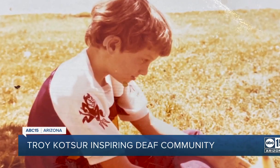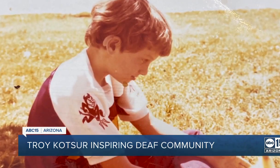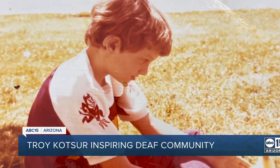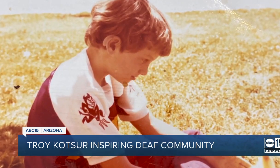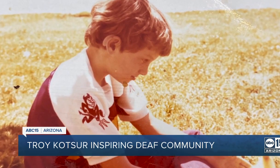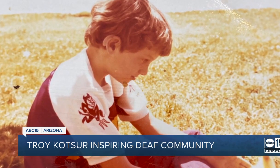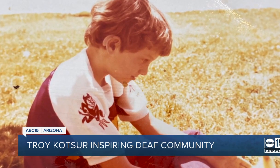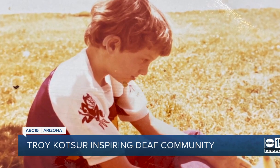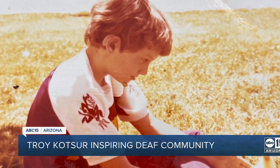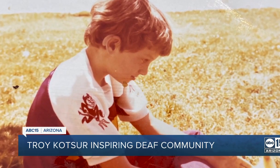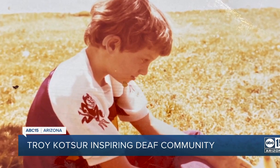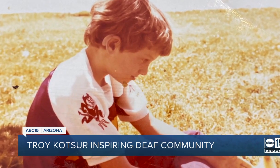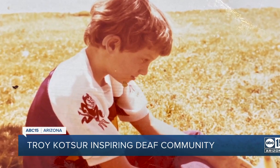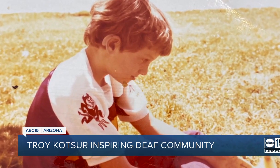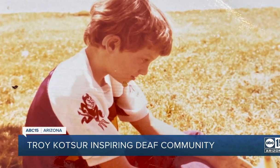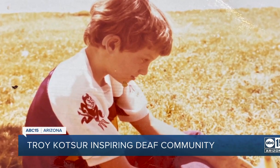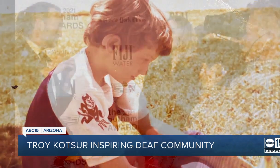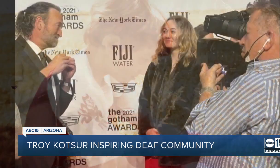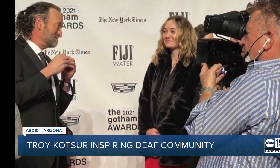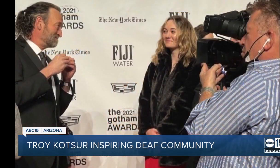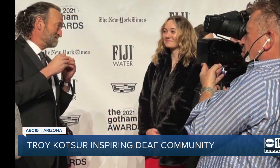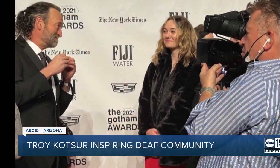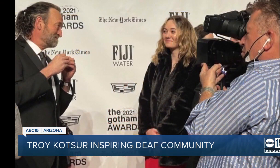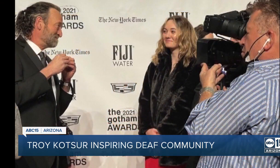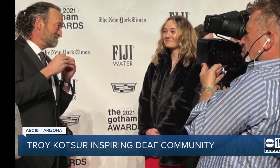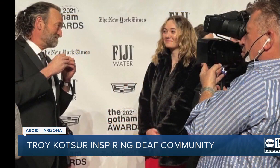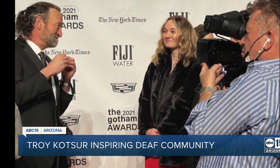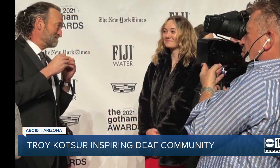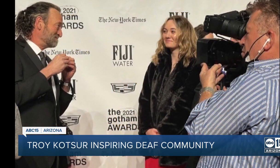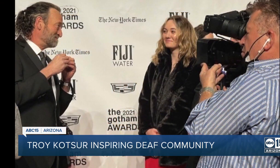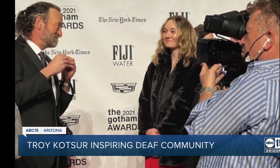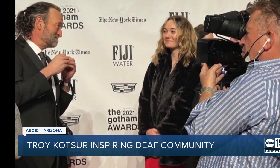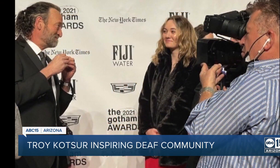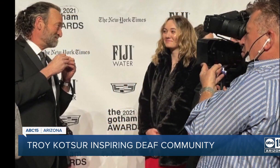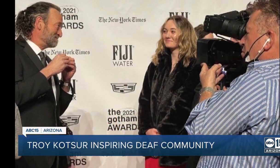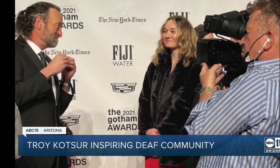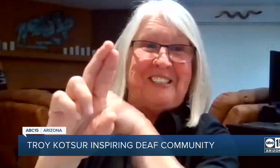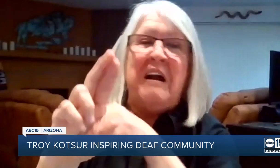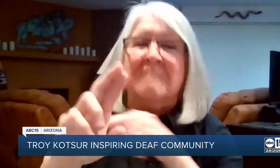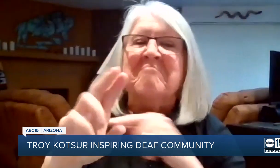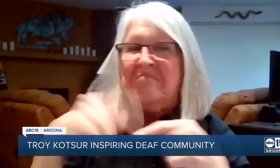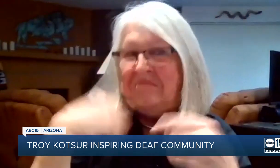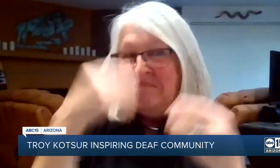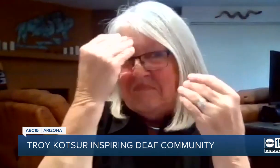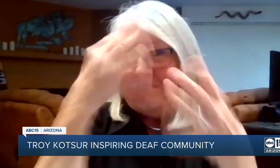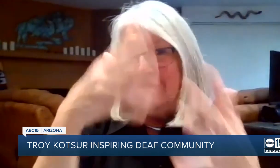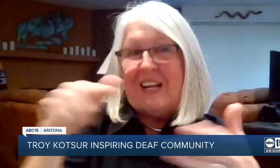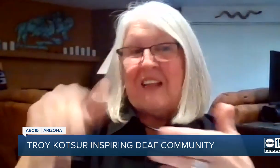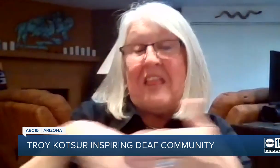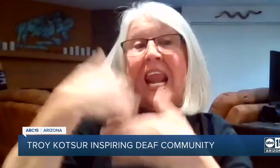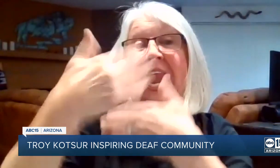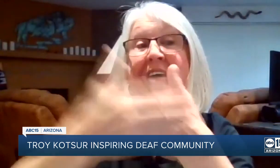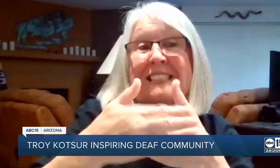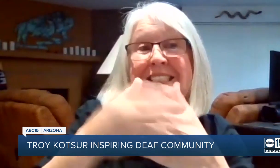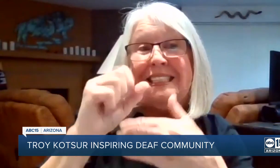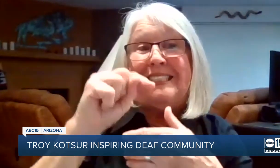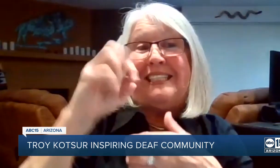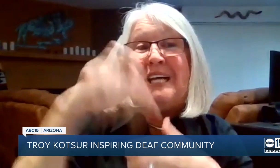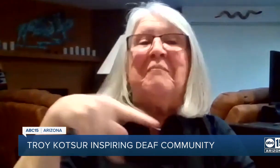student who never shied away from telling a story or sharing his ambitions of being in front or even behind the camera. So you know that will be